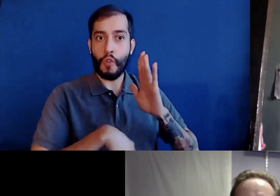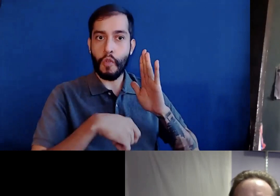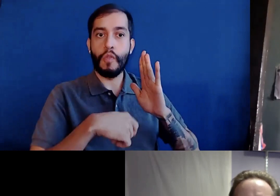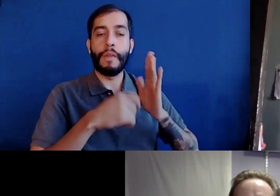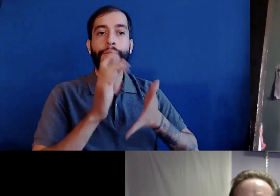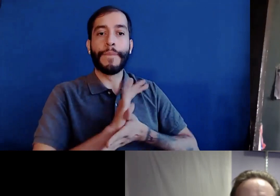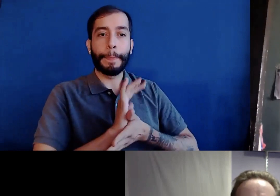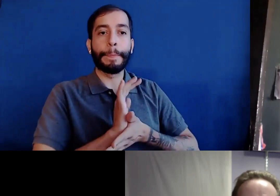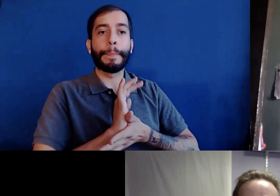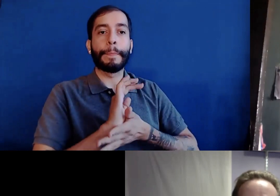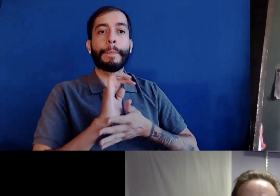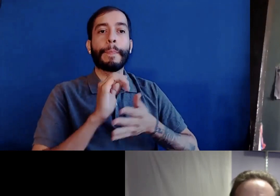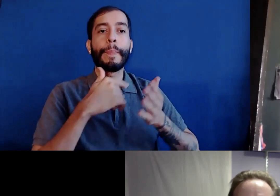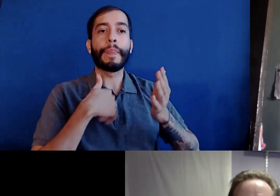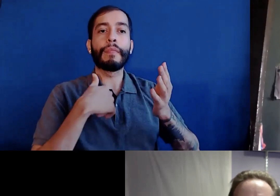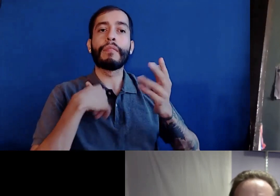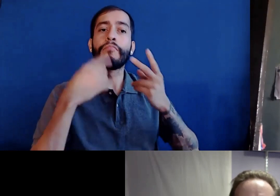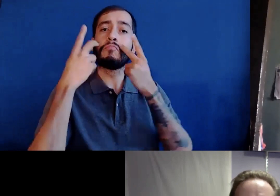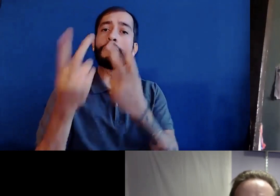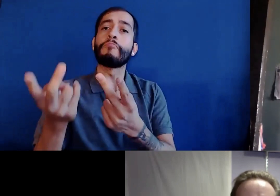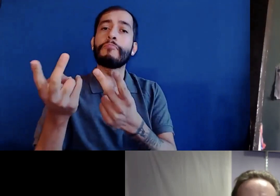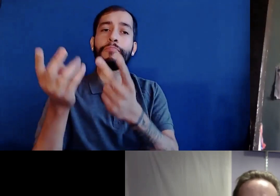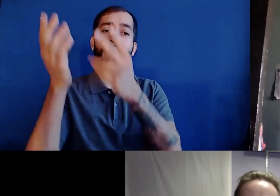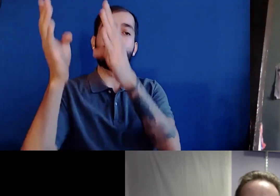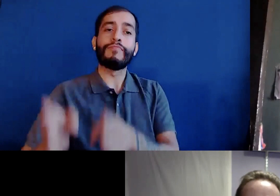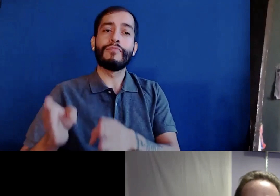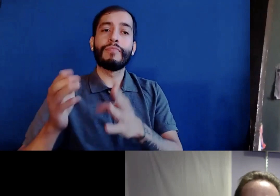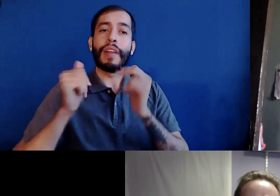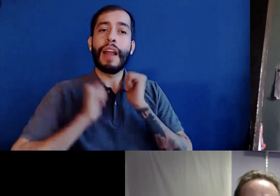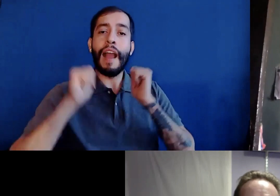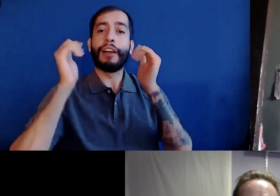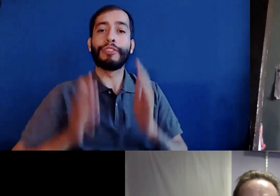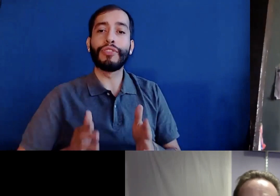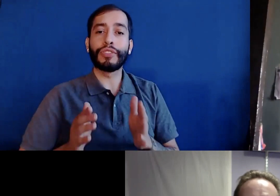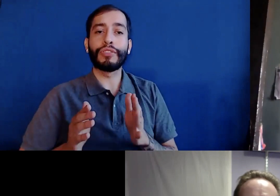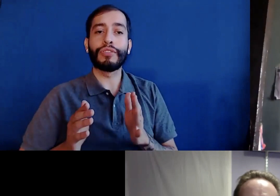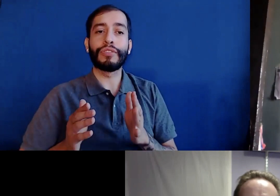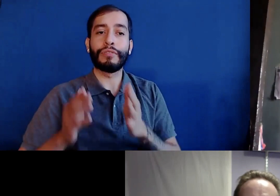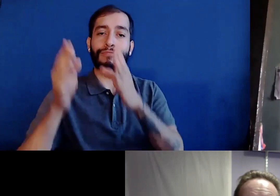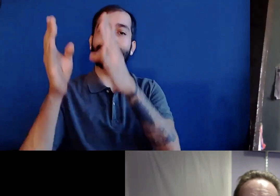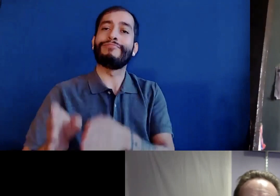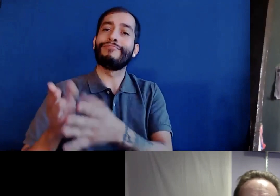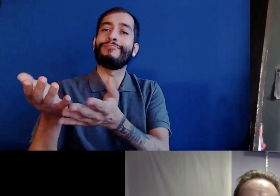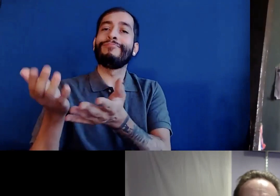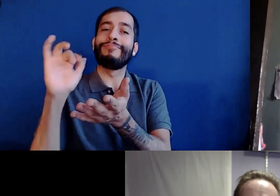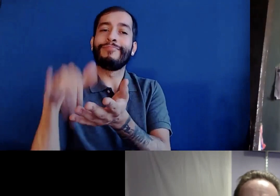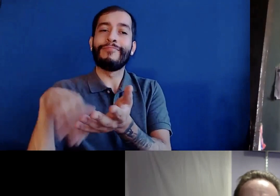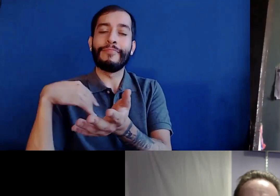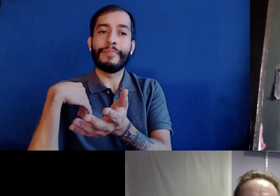as the actors of Graham, of Chloe and Andrew. And so I need that other